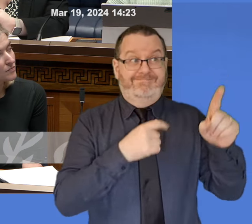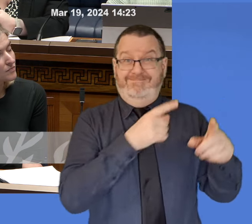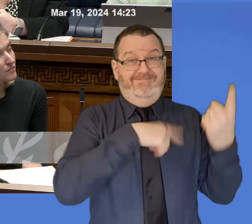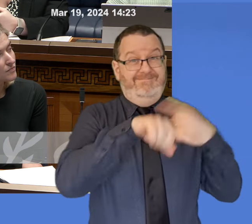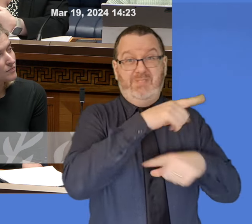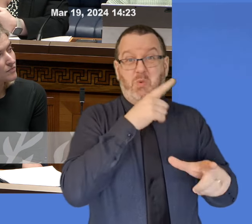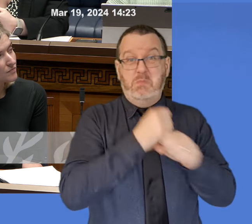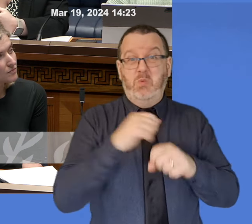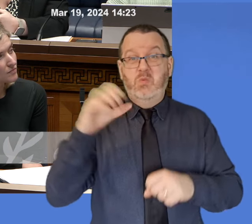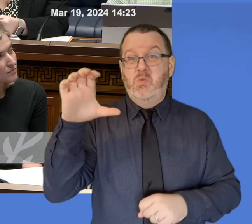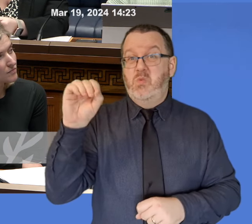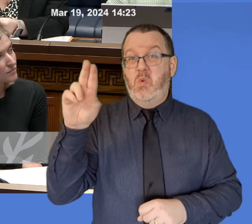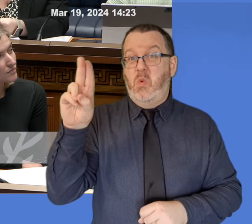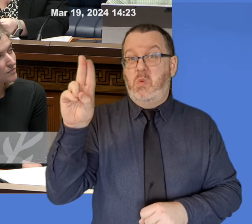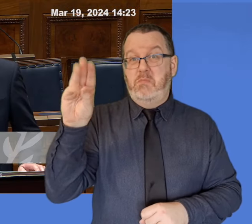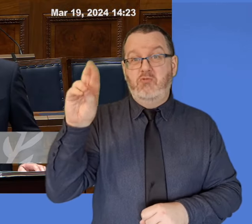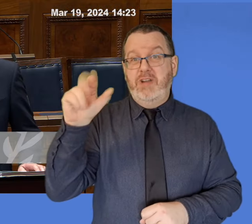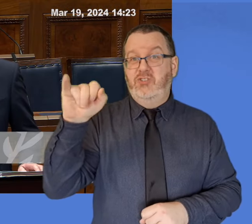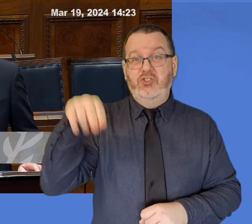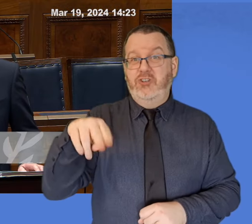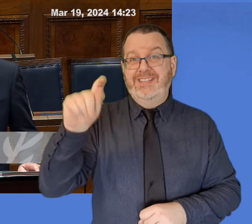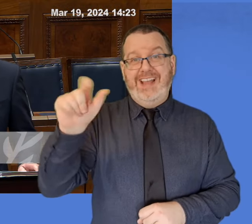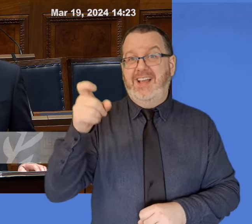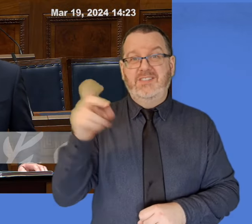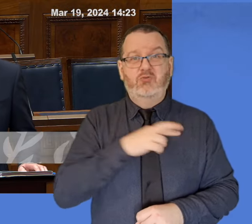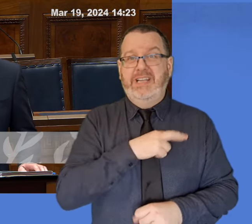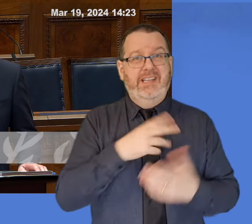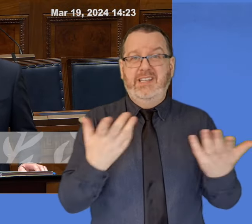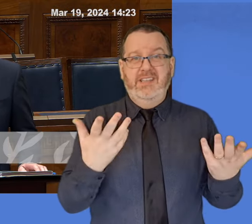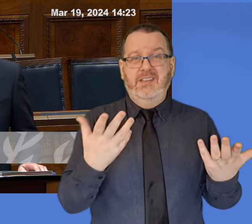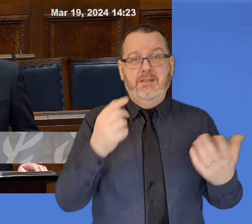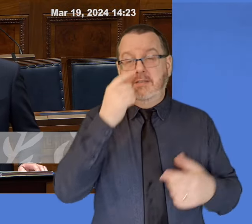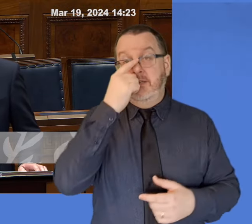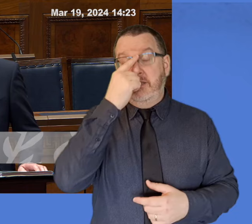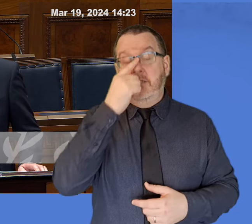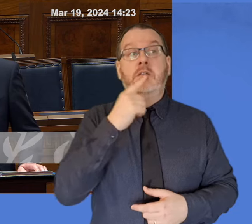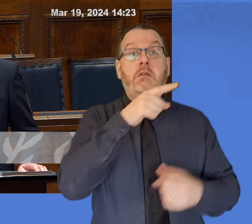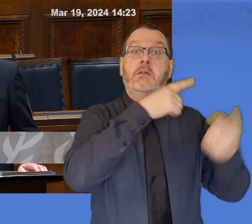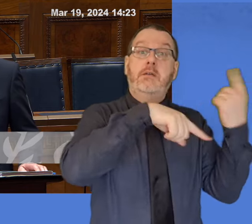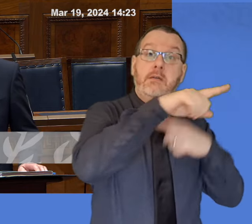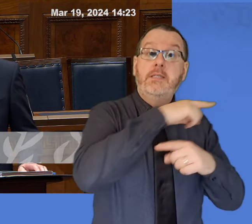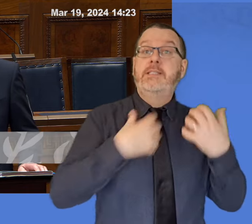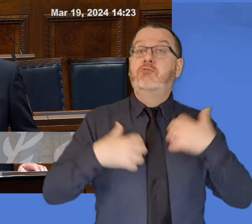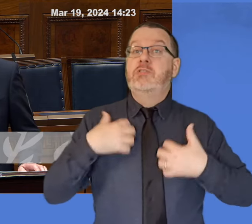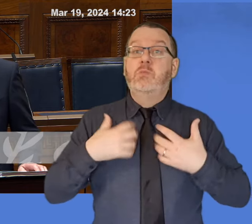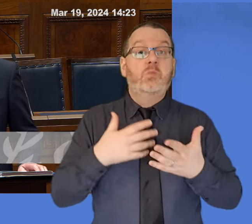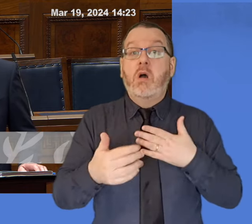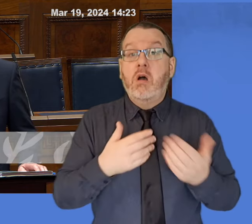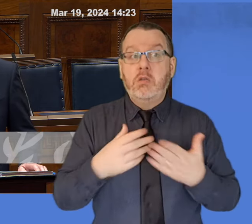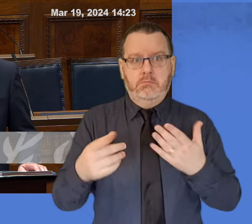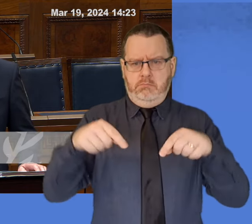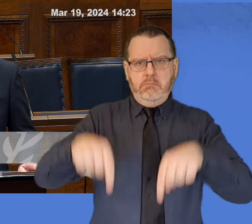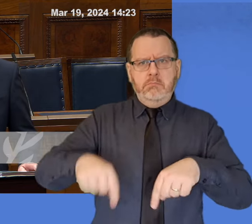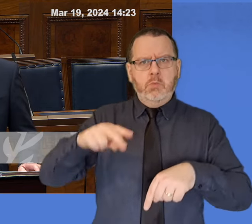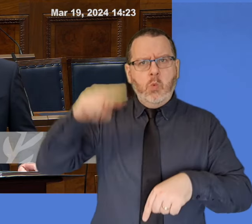people was the people that we have working here, the skills, the dual access to both the British and European